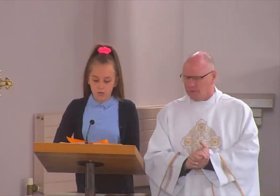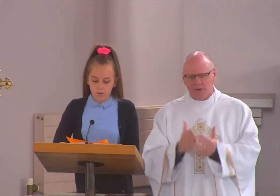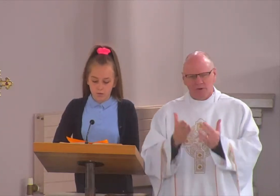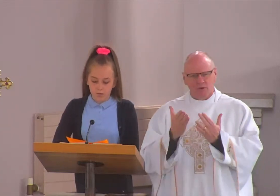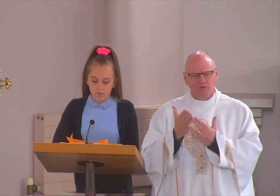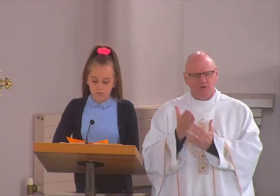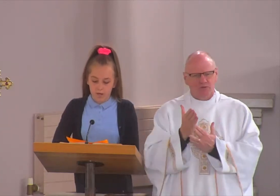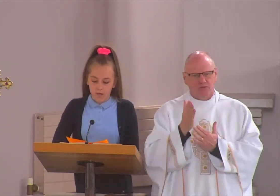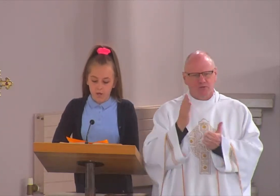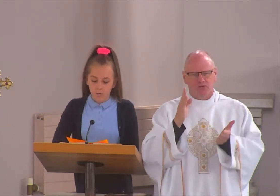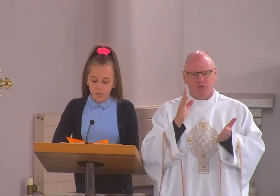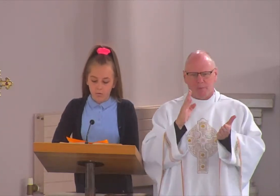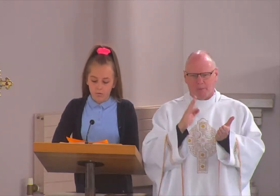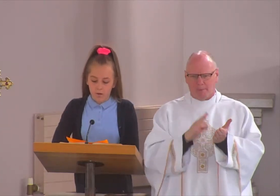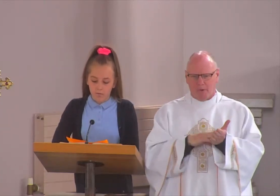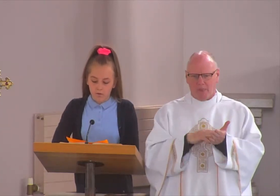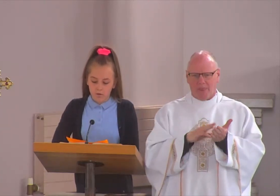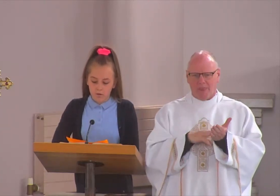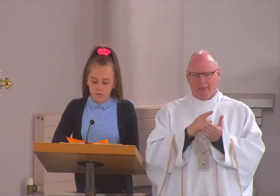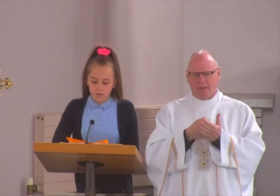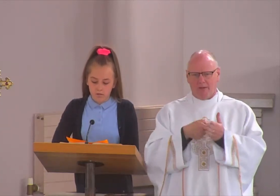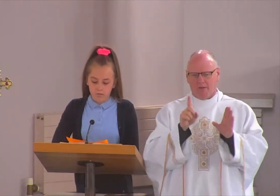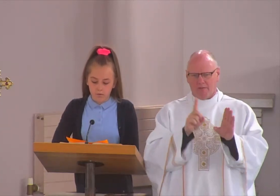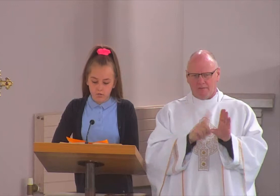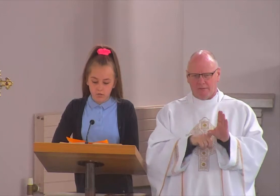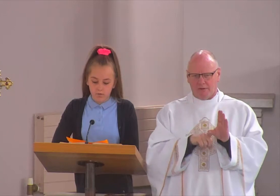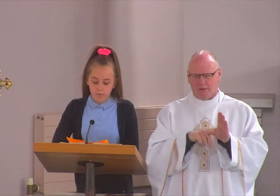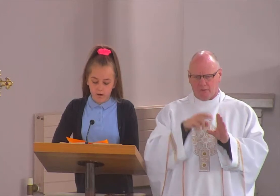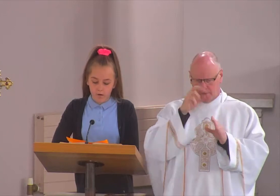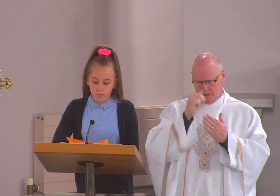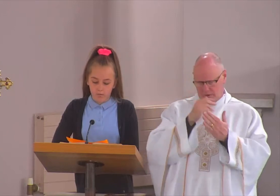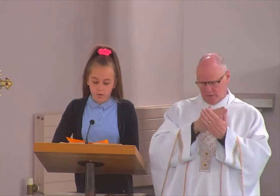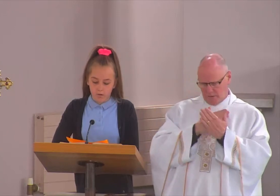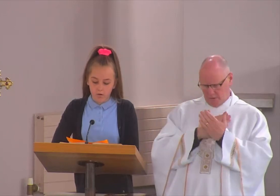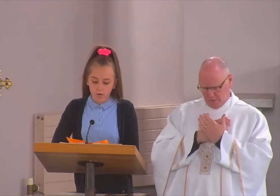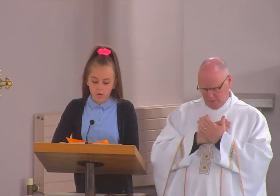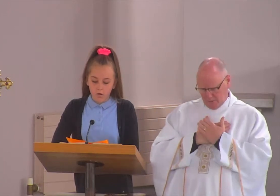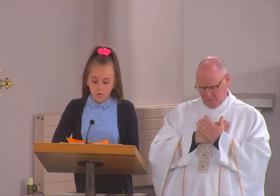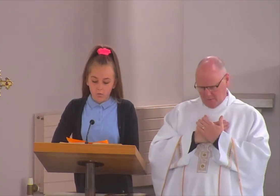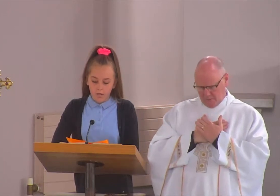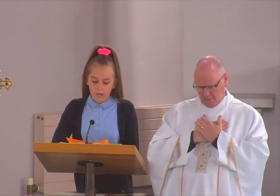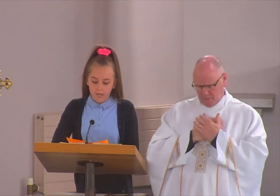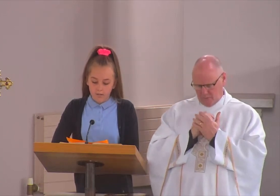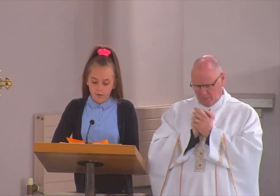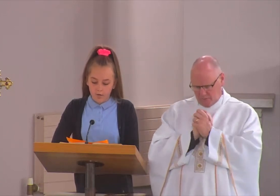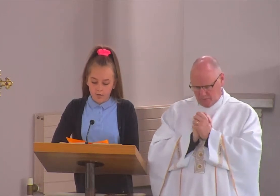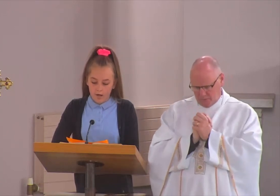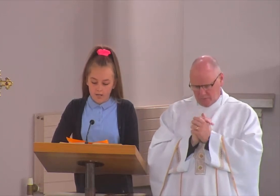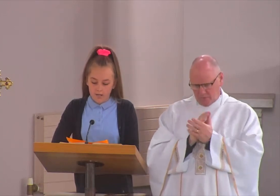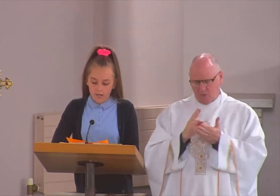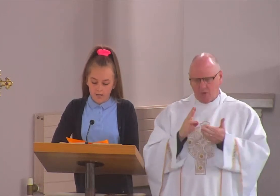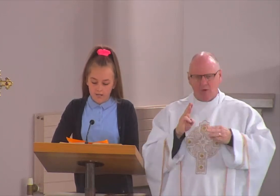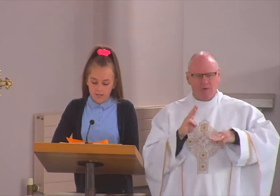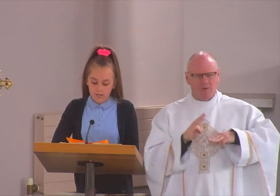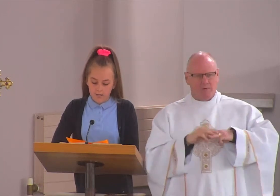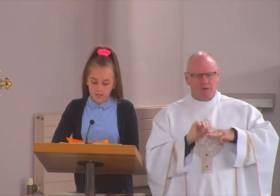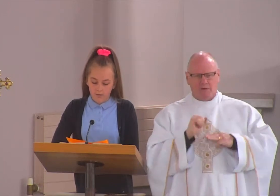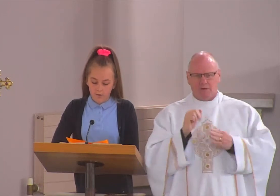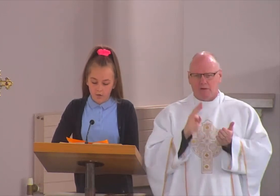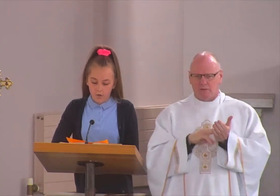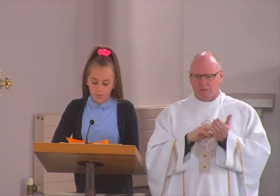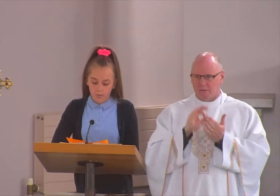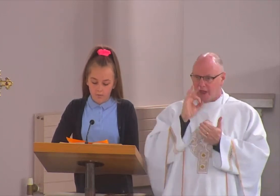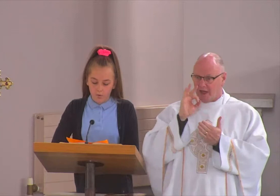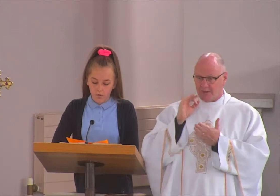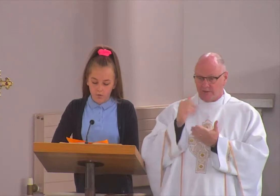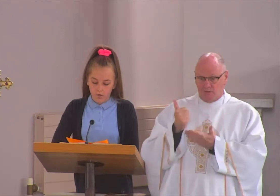During the month of May, we remember the love and devotion of Mary, our mother. We ask for her guidance and assistance for the